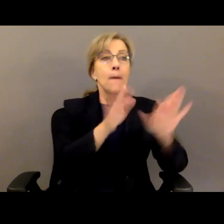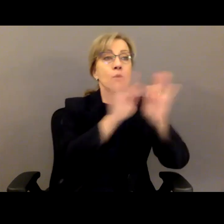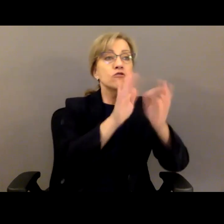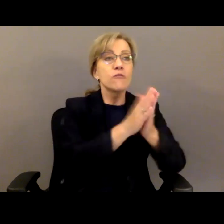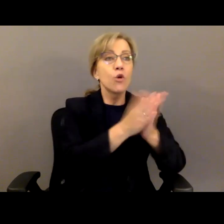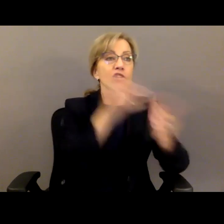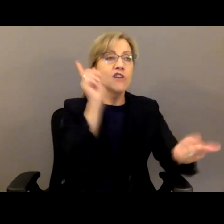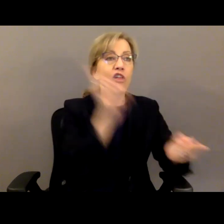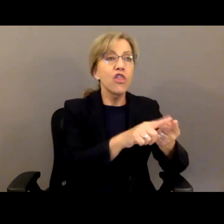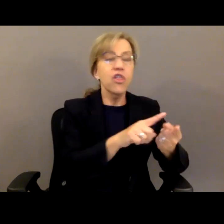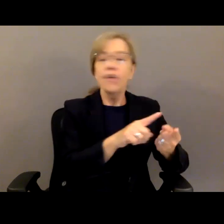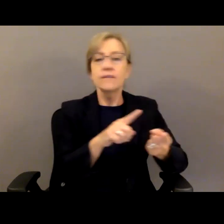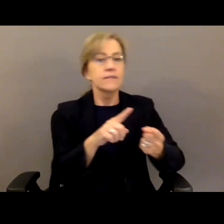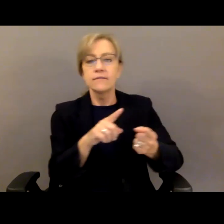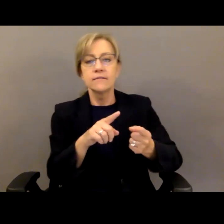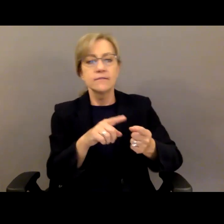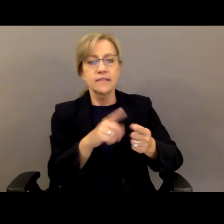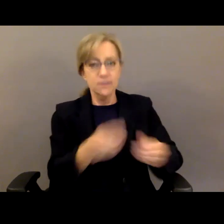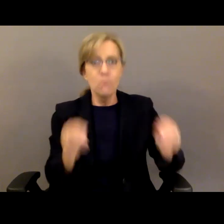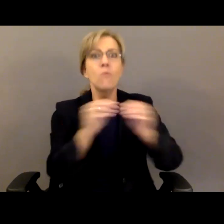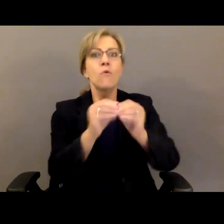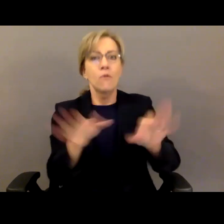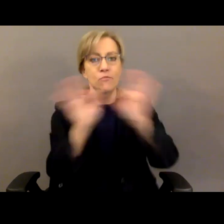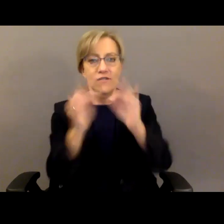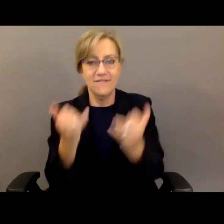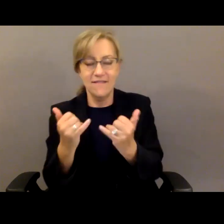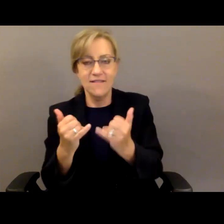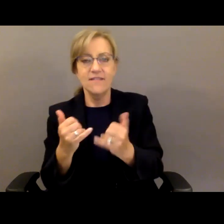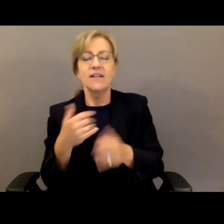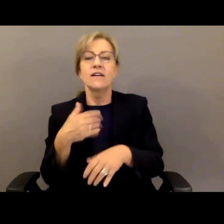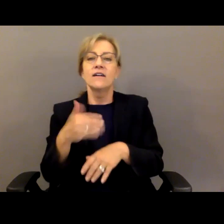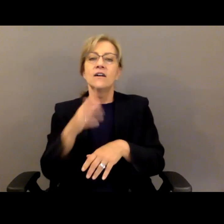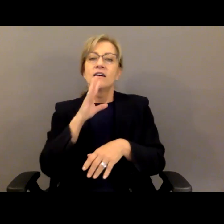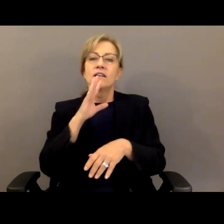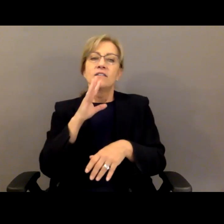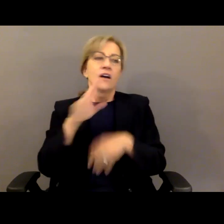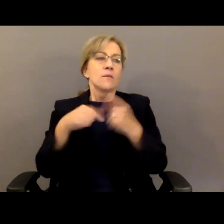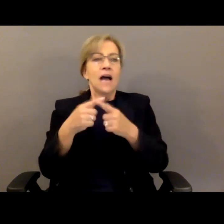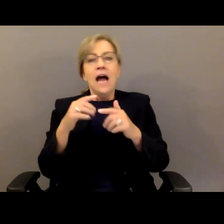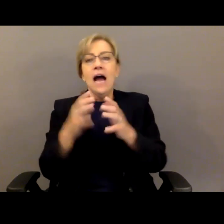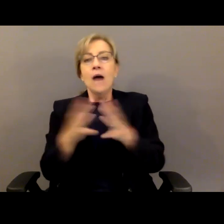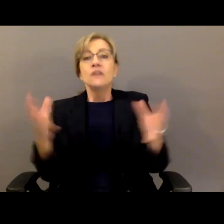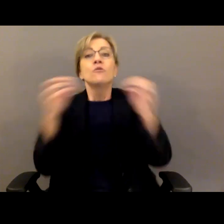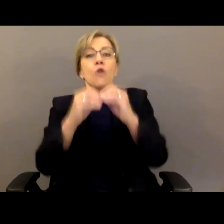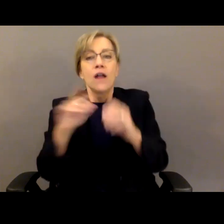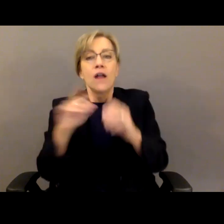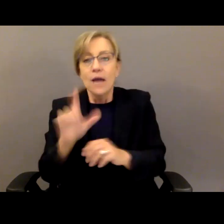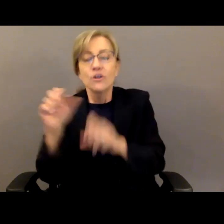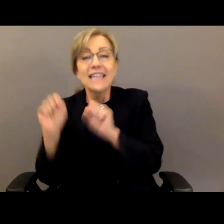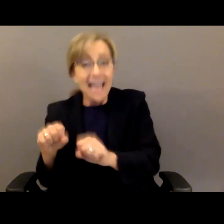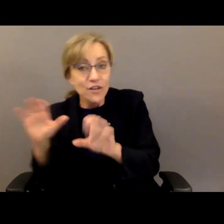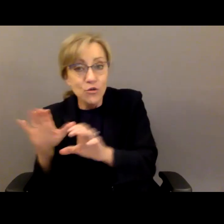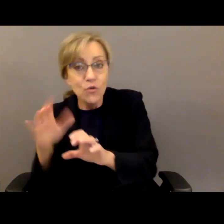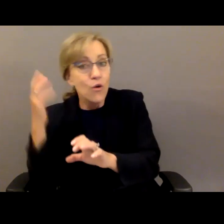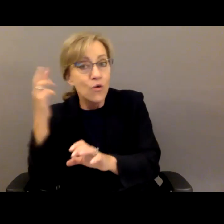opposite. So I hope that we can instead talk about how much more libraries are able to do because of the books in their